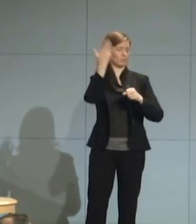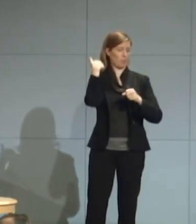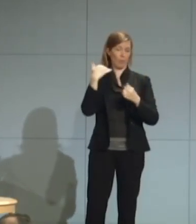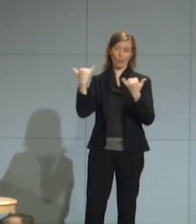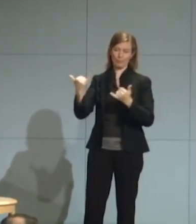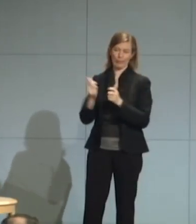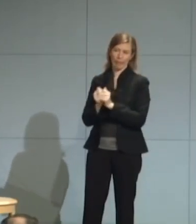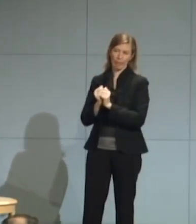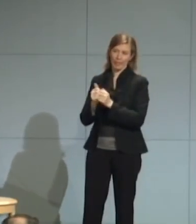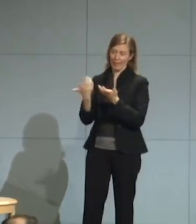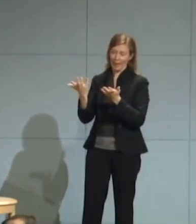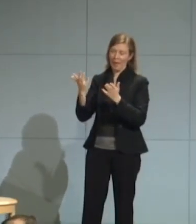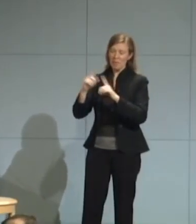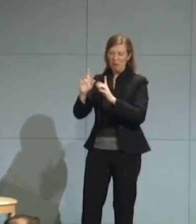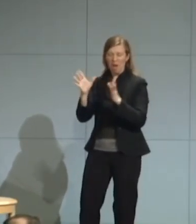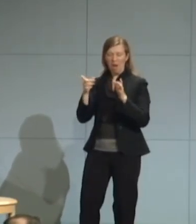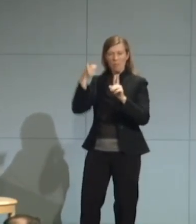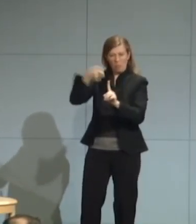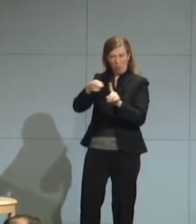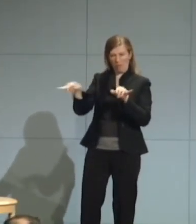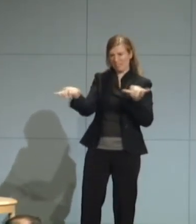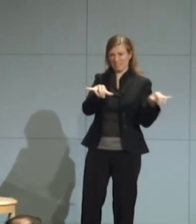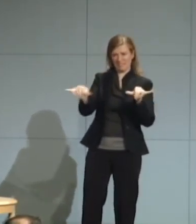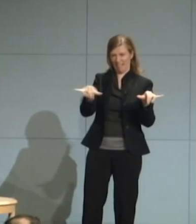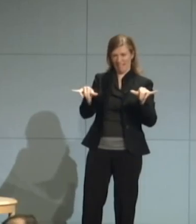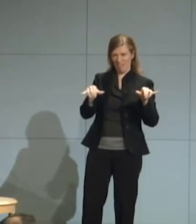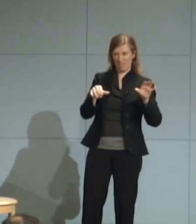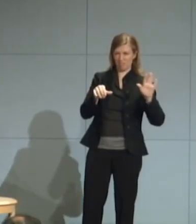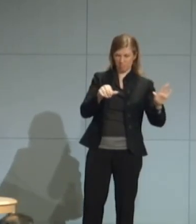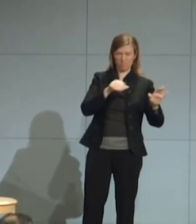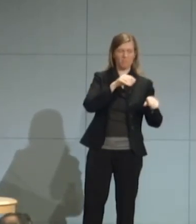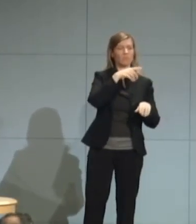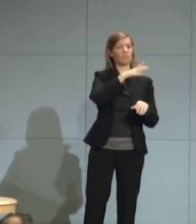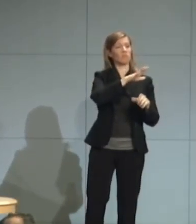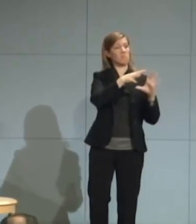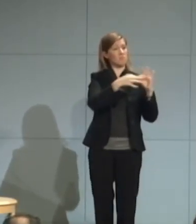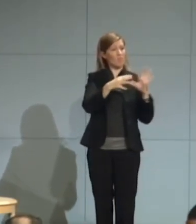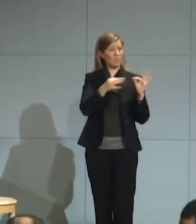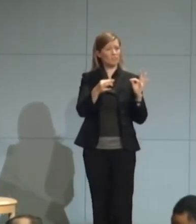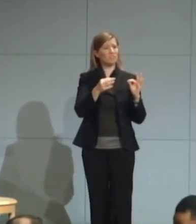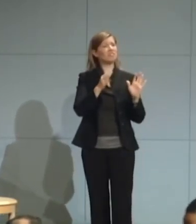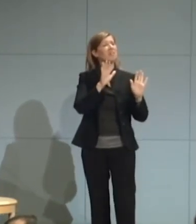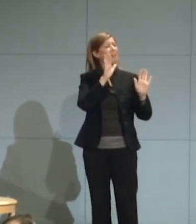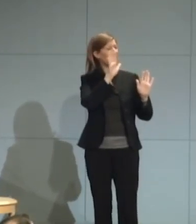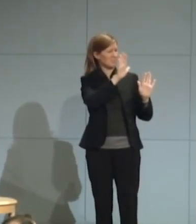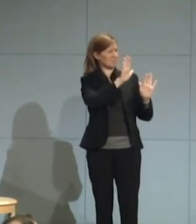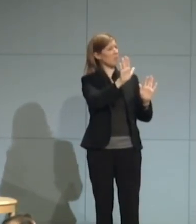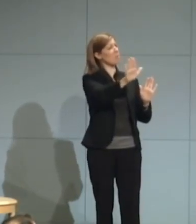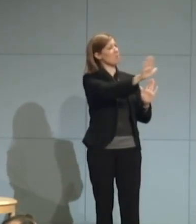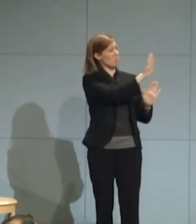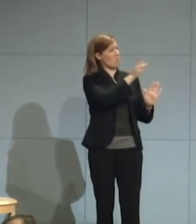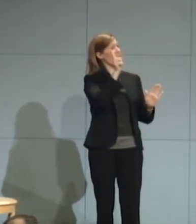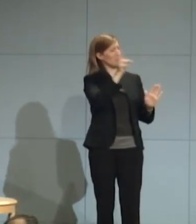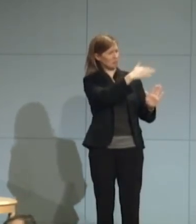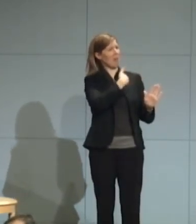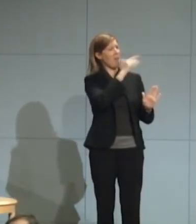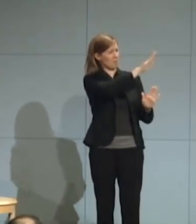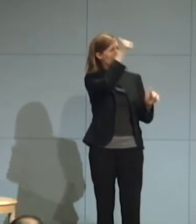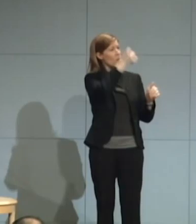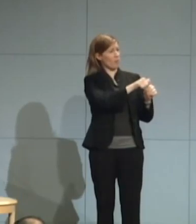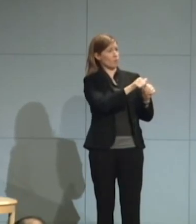version of America. I always knew this was true, but frankly, this last July 4th, this last Independence